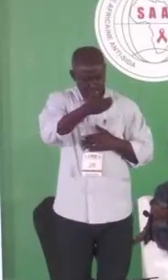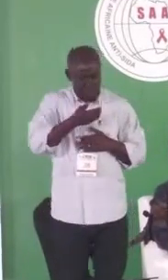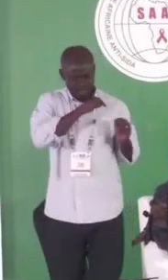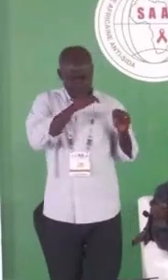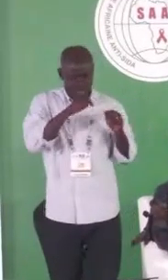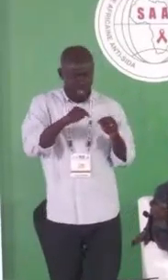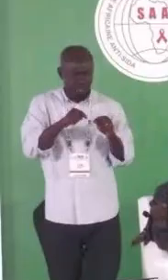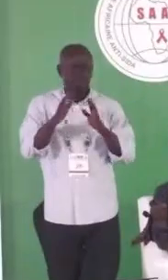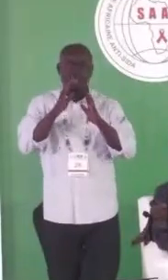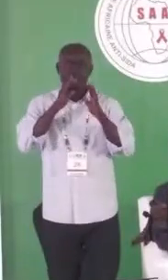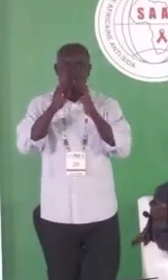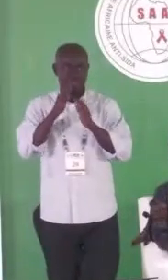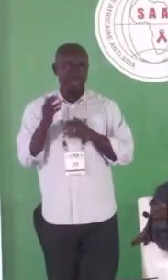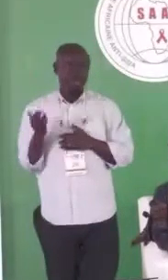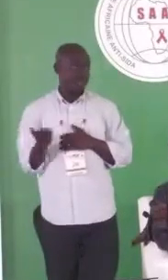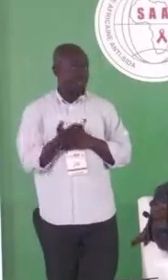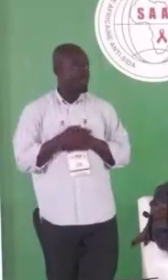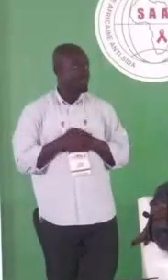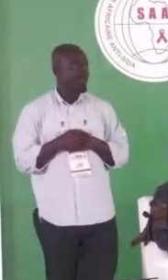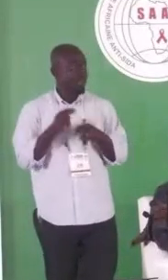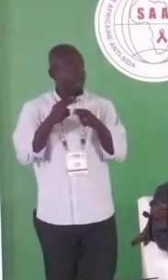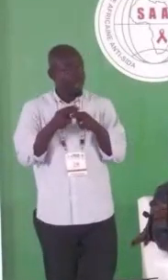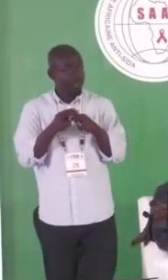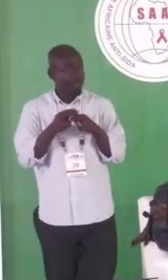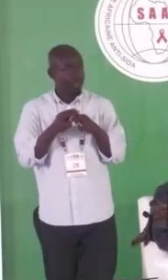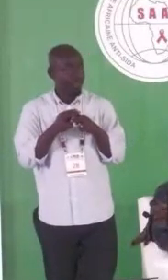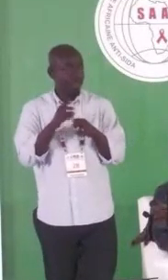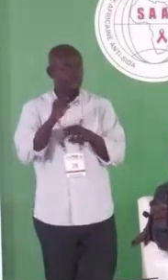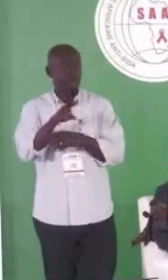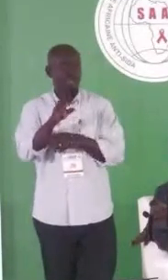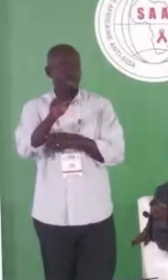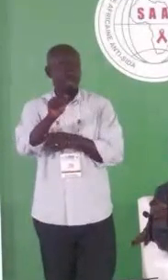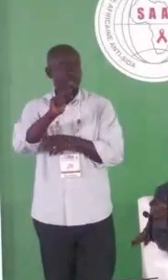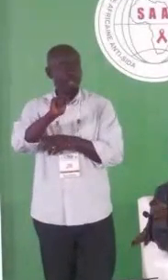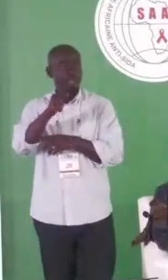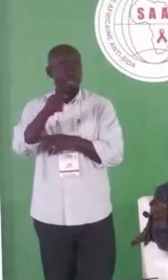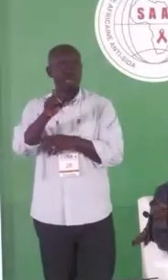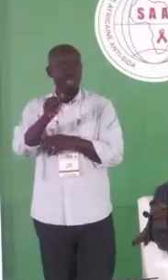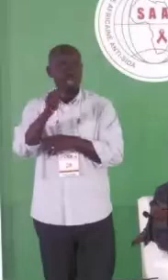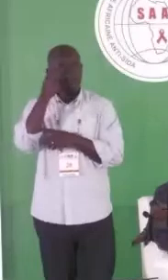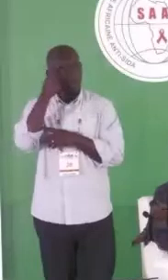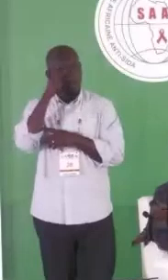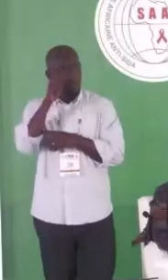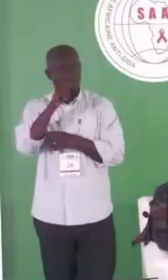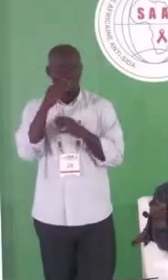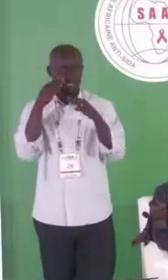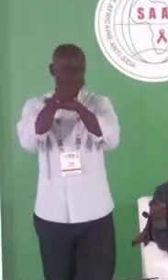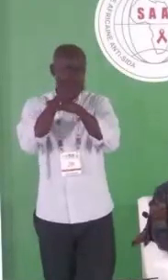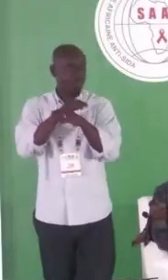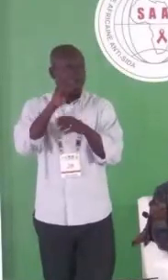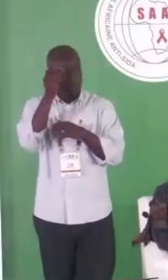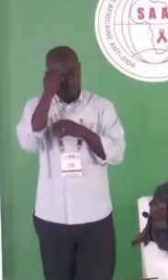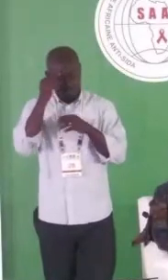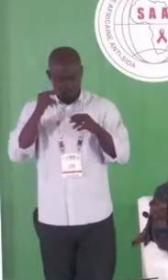this session. My name is Dr. Angela Mushavi from Zimbabwe, Ministry of Health, and